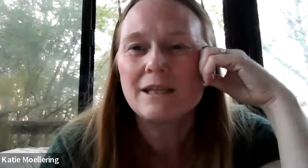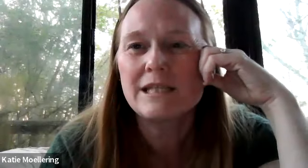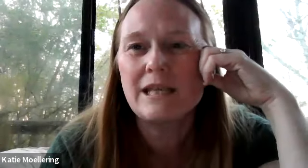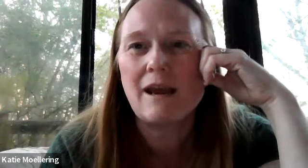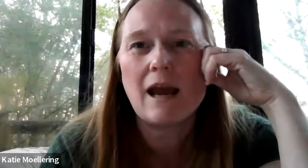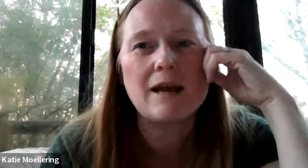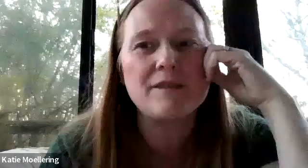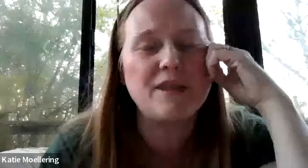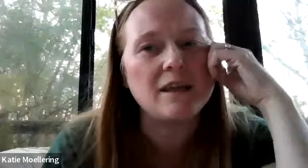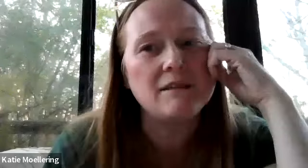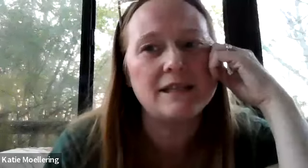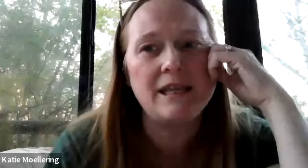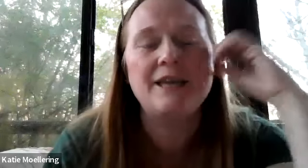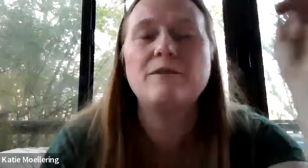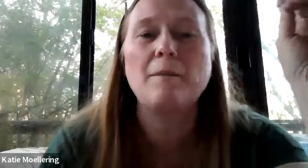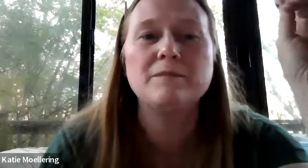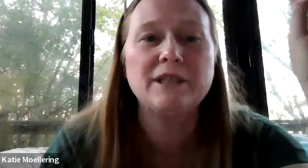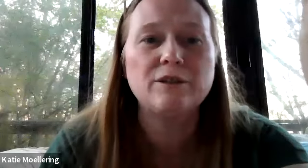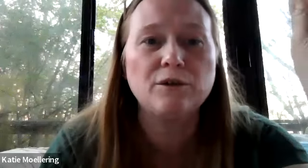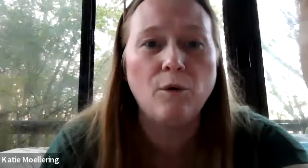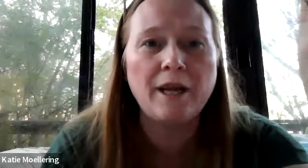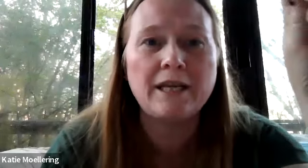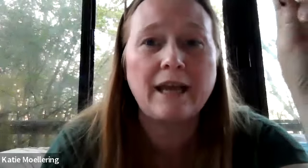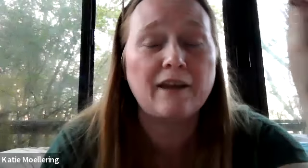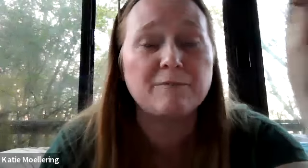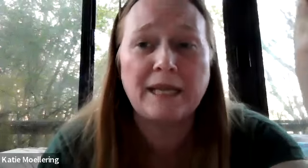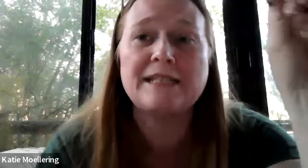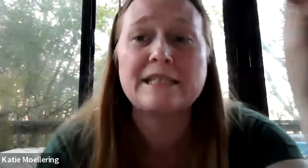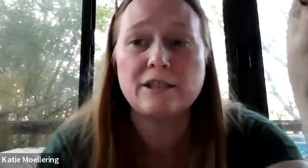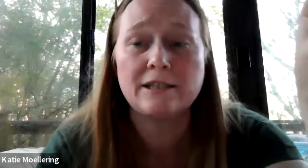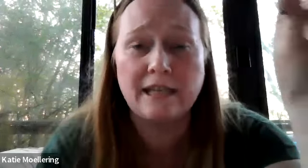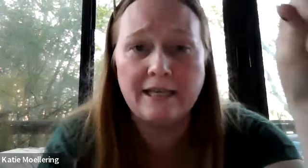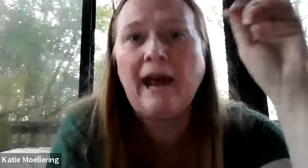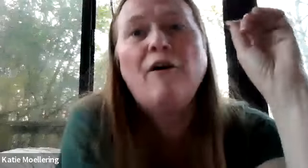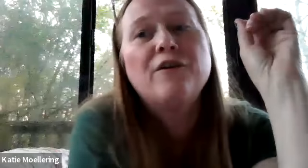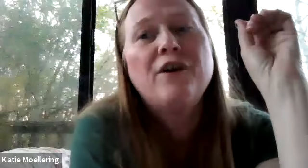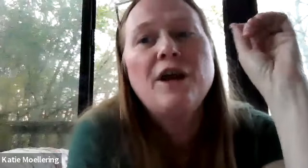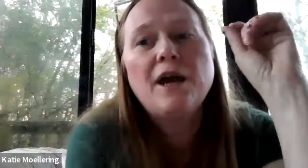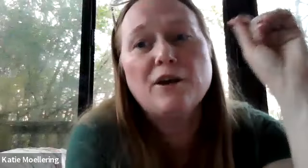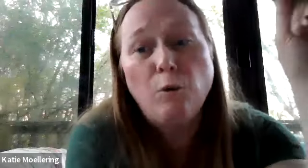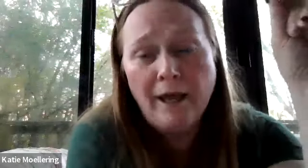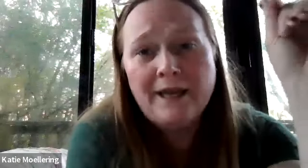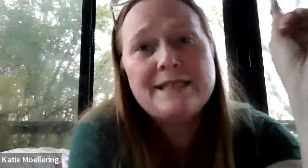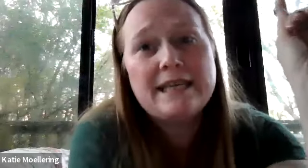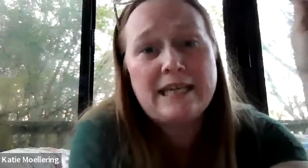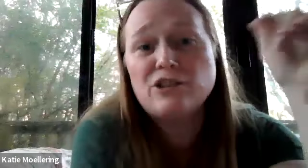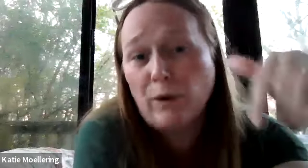Let's see. I think that's it. I have plans to send out a quiz each